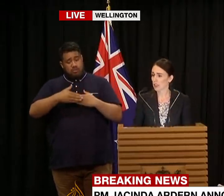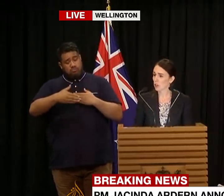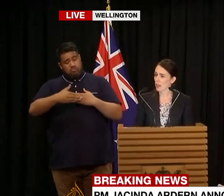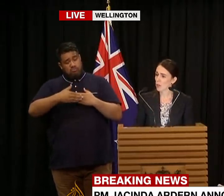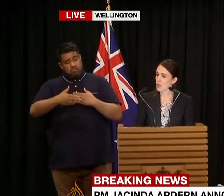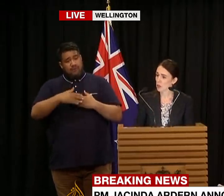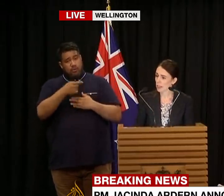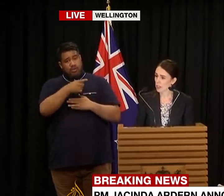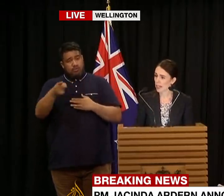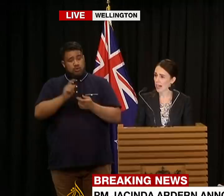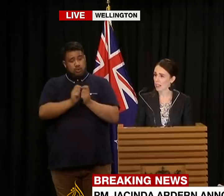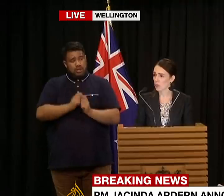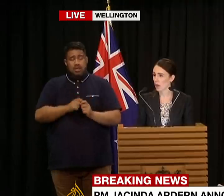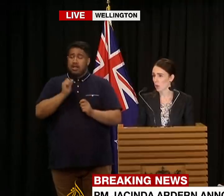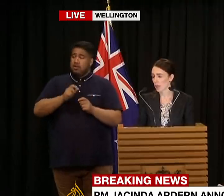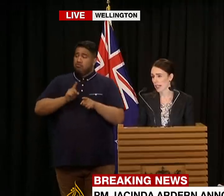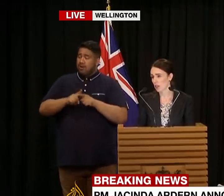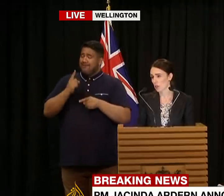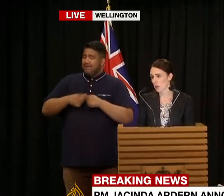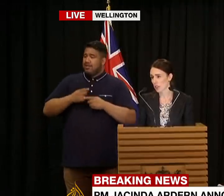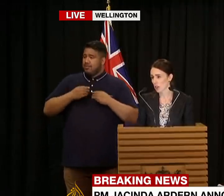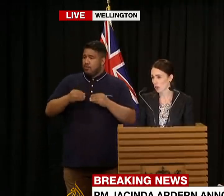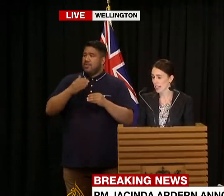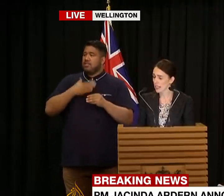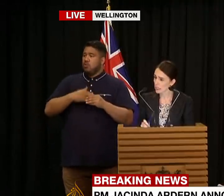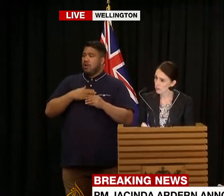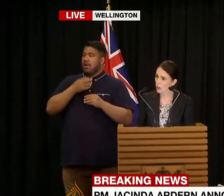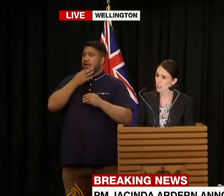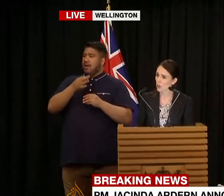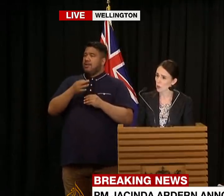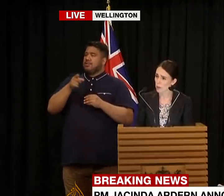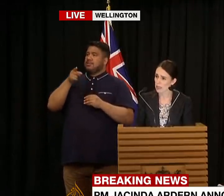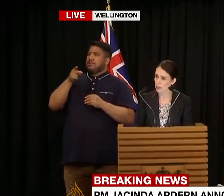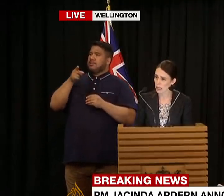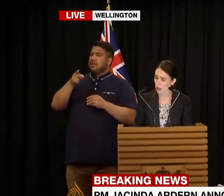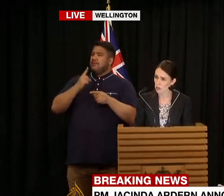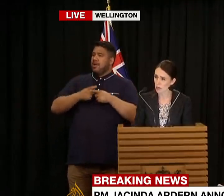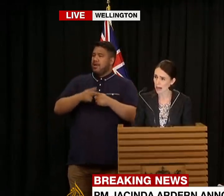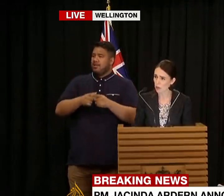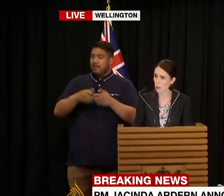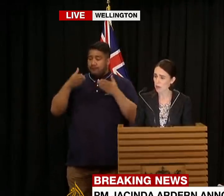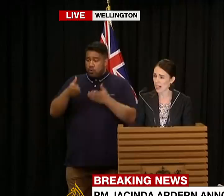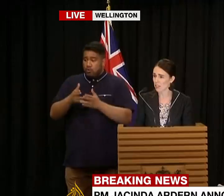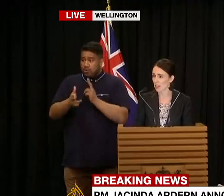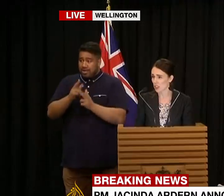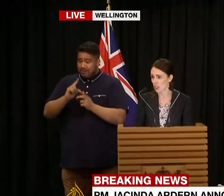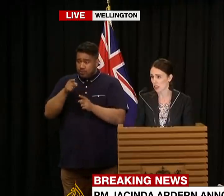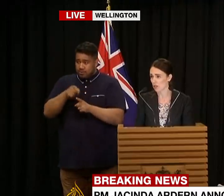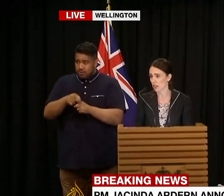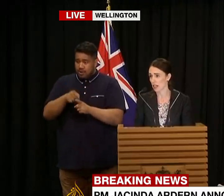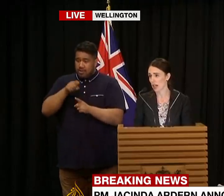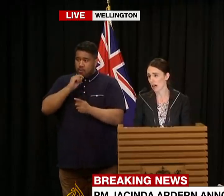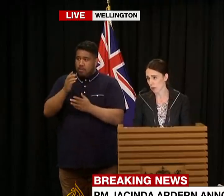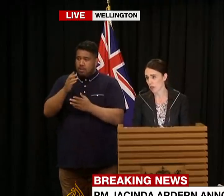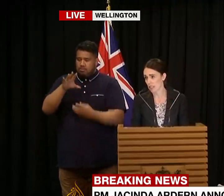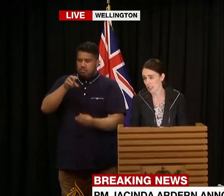We're obviously trying to move as quickly as we can. That's why an order in council moved in three that did focus on the weapons themselves. The ban will be part of the